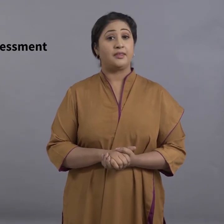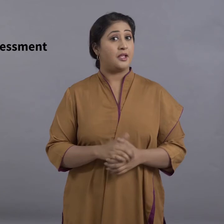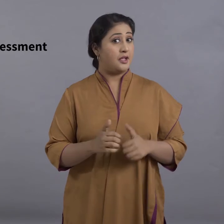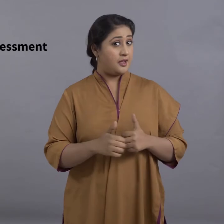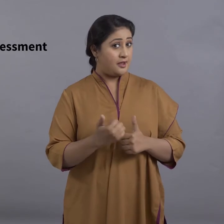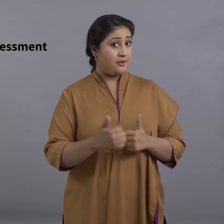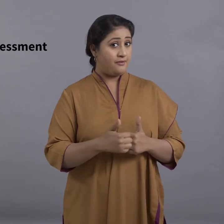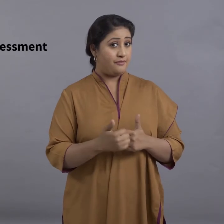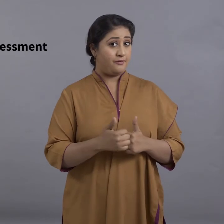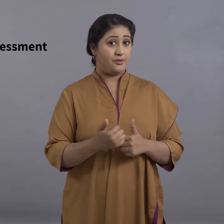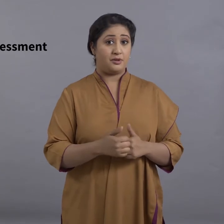Sample 2.